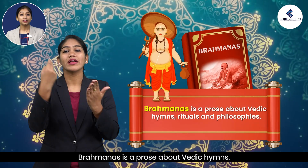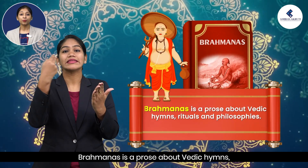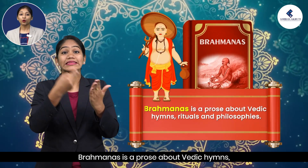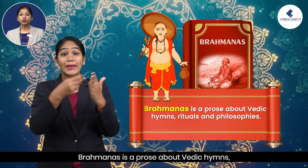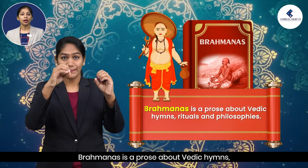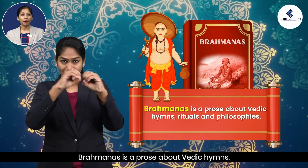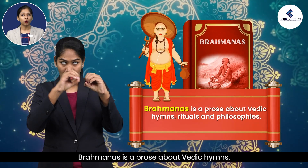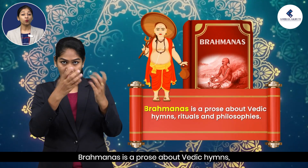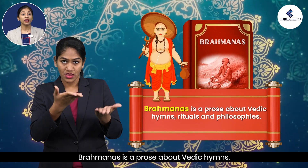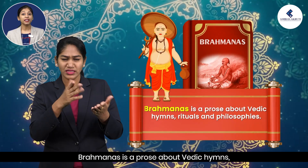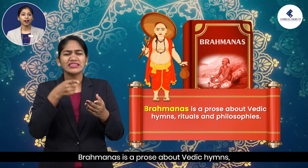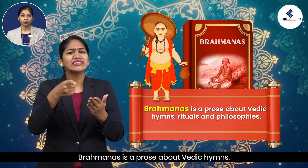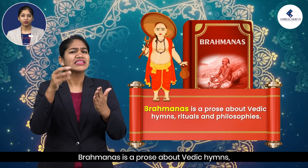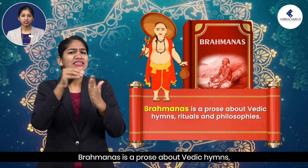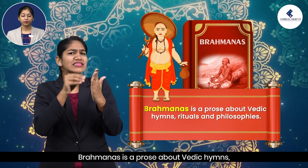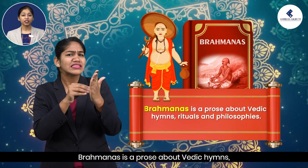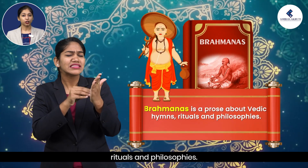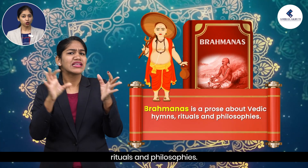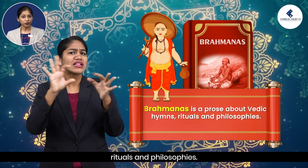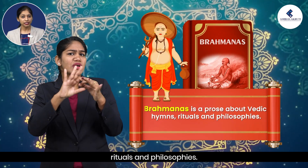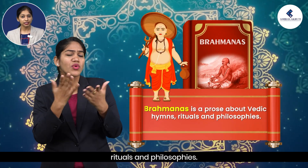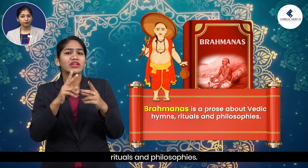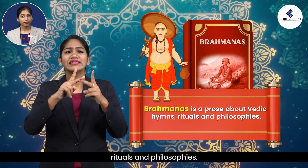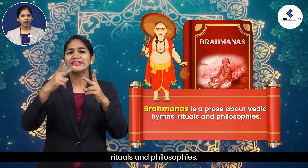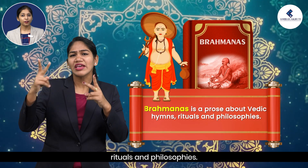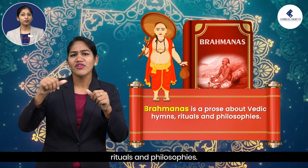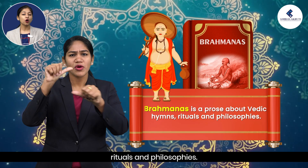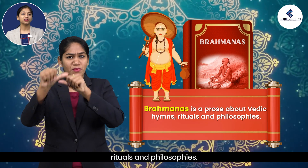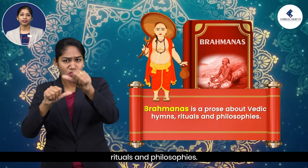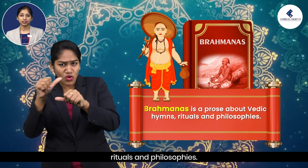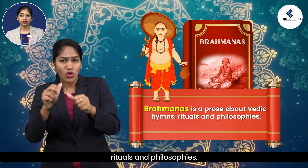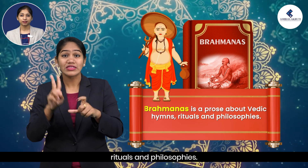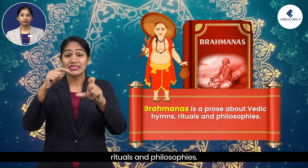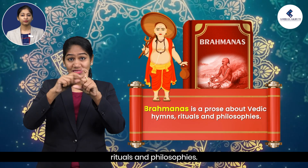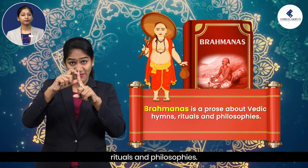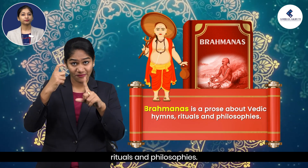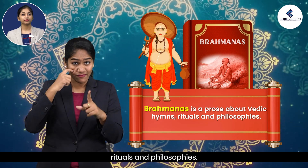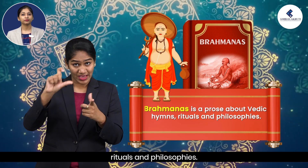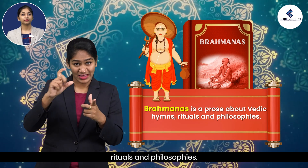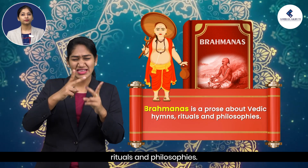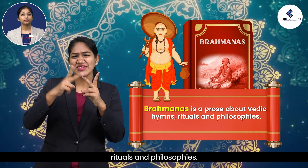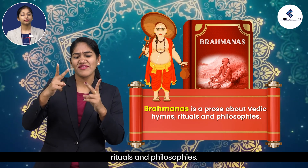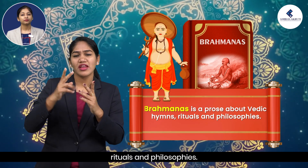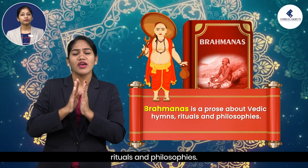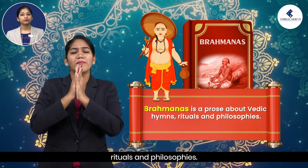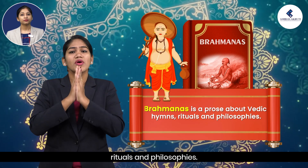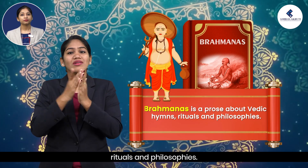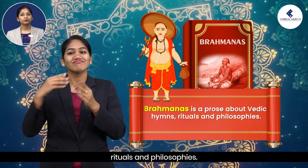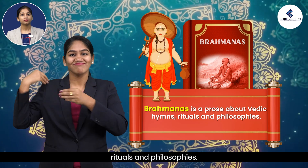Brahmanas is a prose about Vedic hymns, rituals, and philosophies.